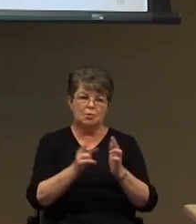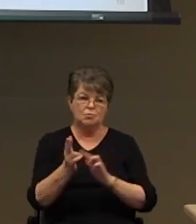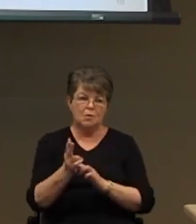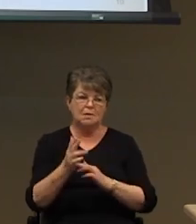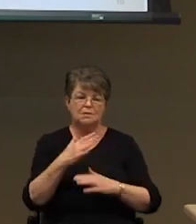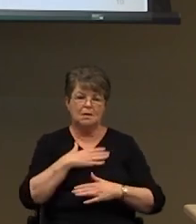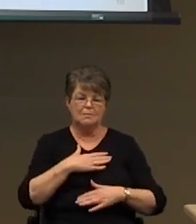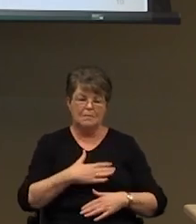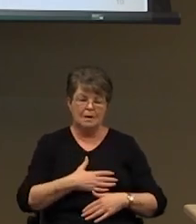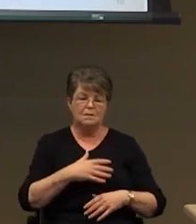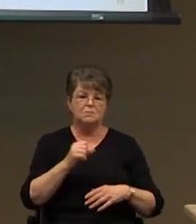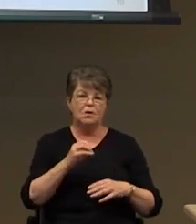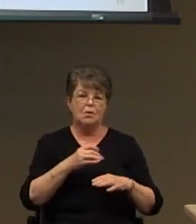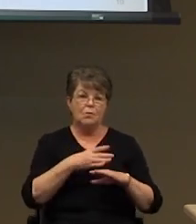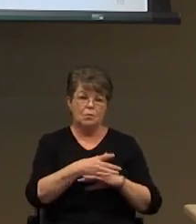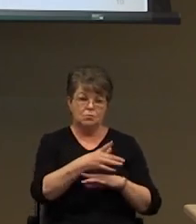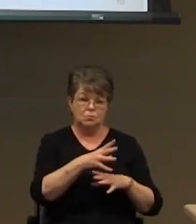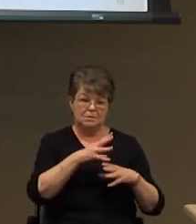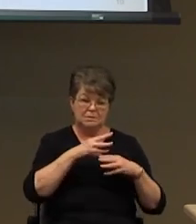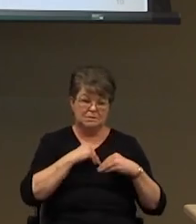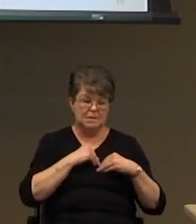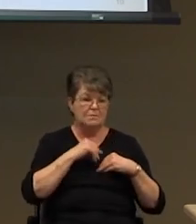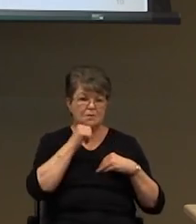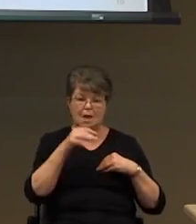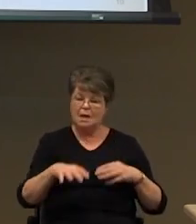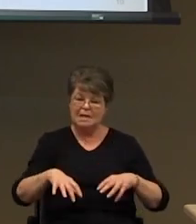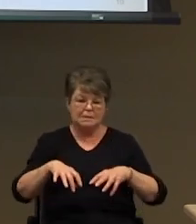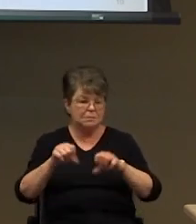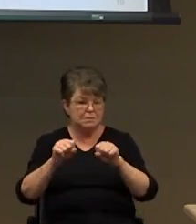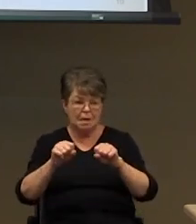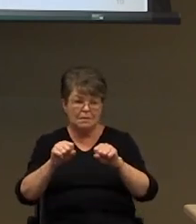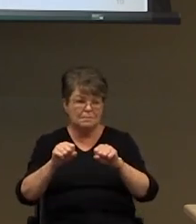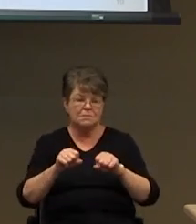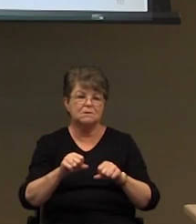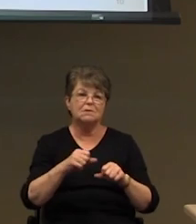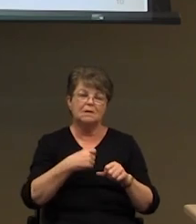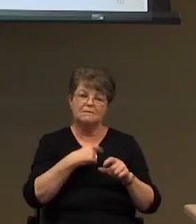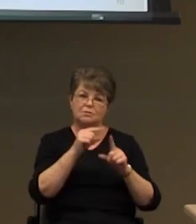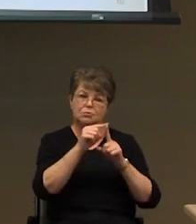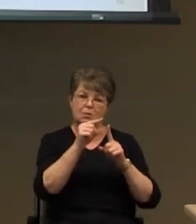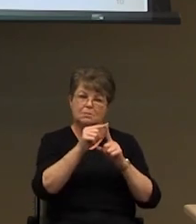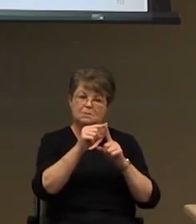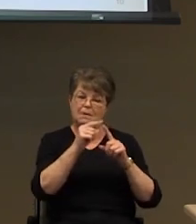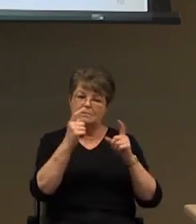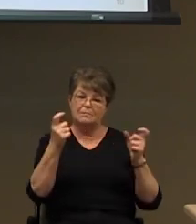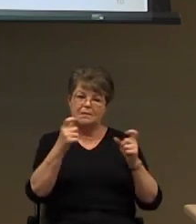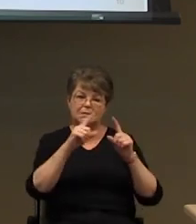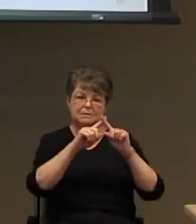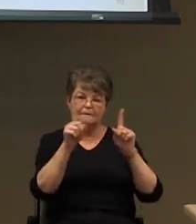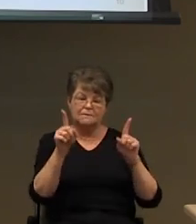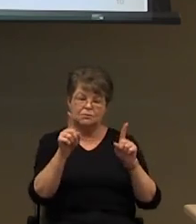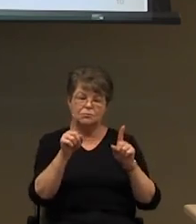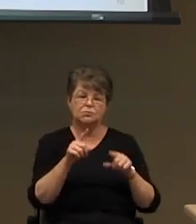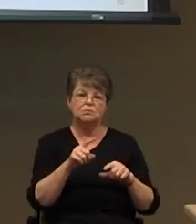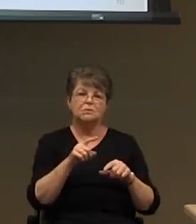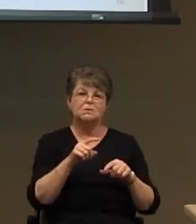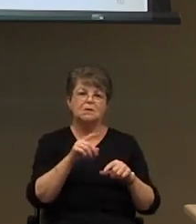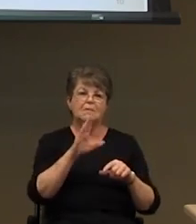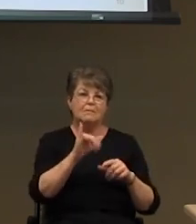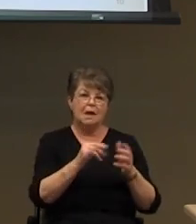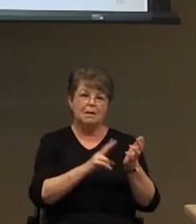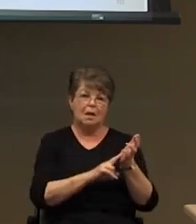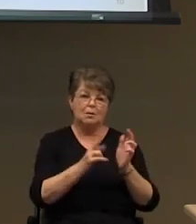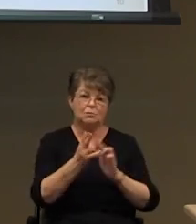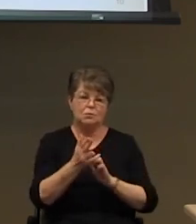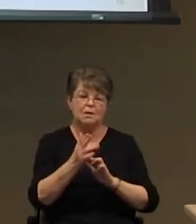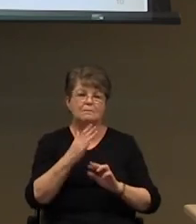Associates. So once you accept the report, not adopt the report, there's a terminology, very big differentiation, my contracting